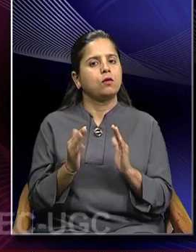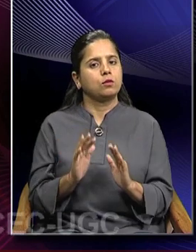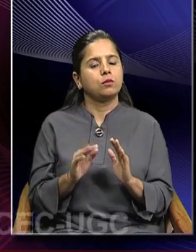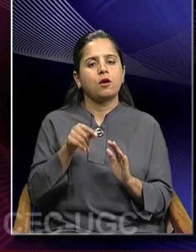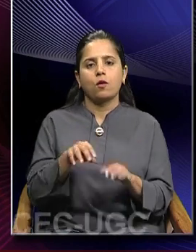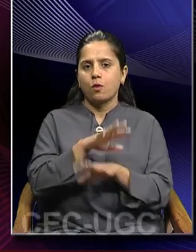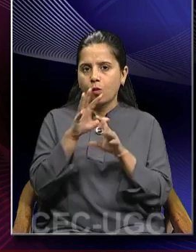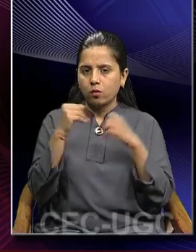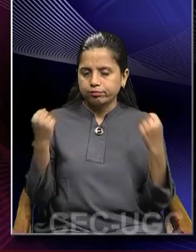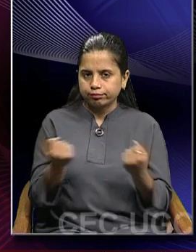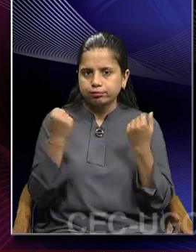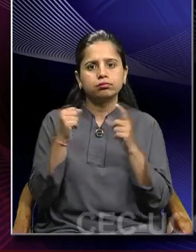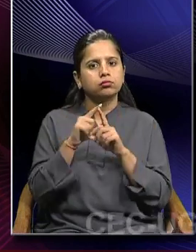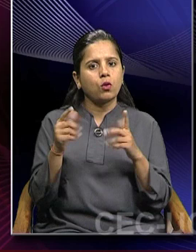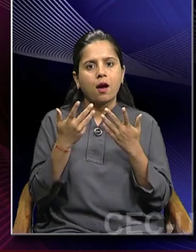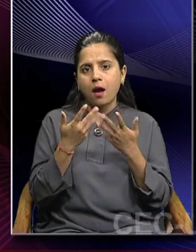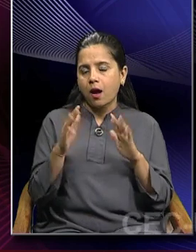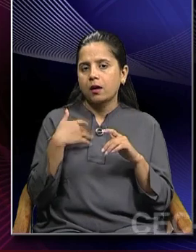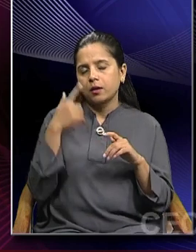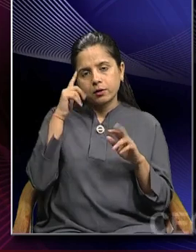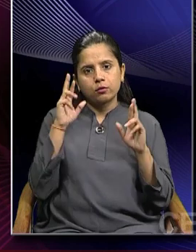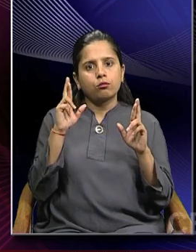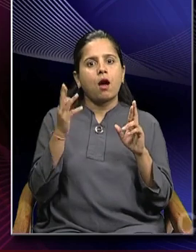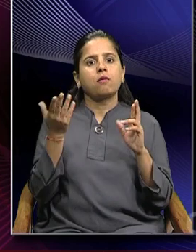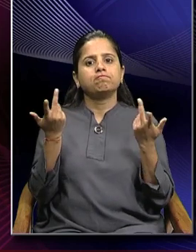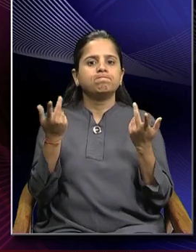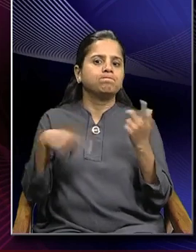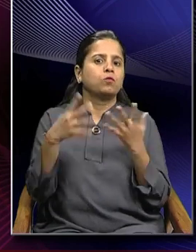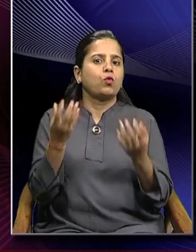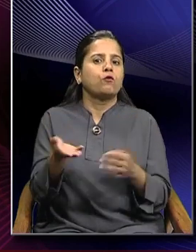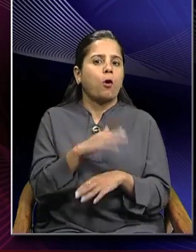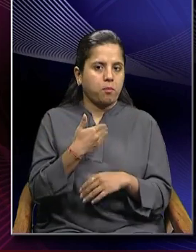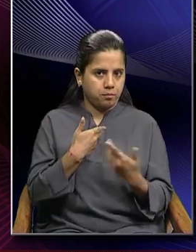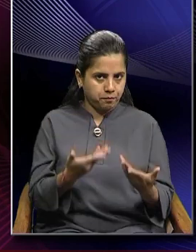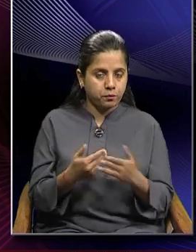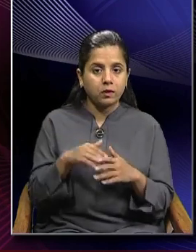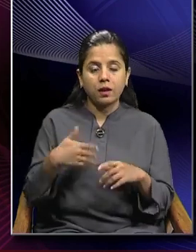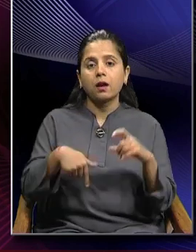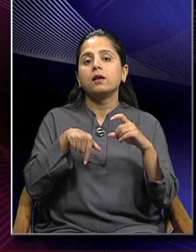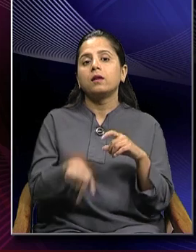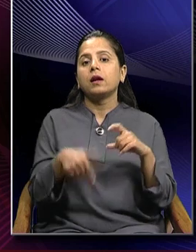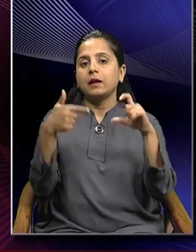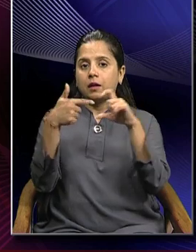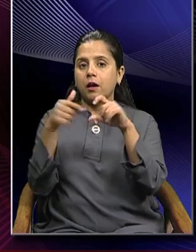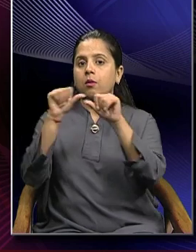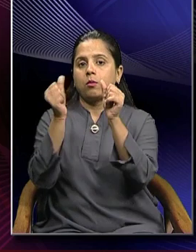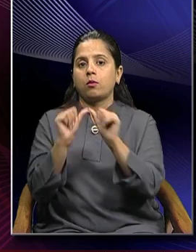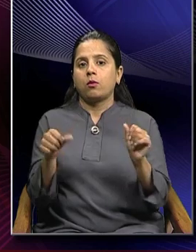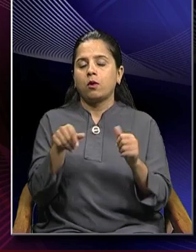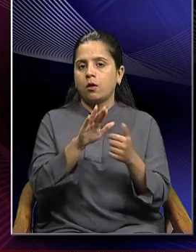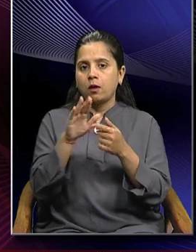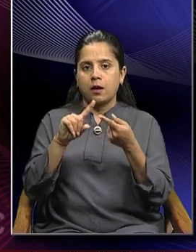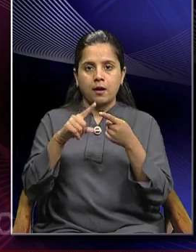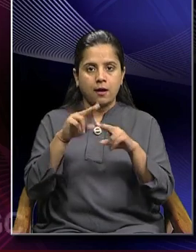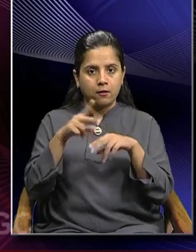the activities or whatever is expected from us. Then comes 3E model, and it is indicative of